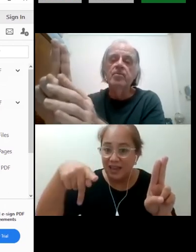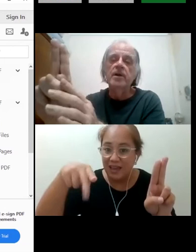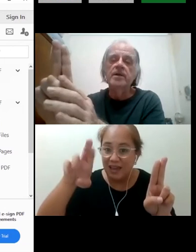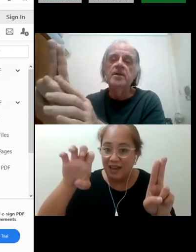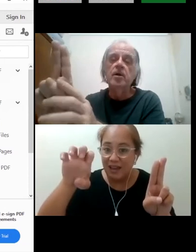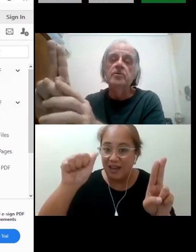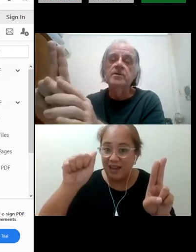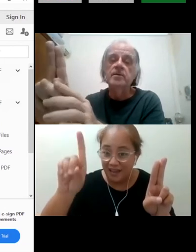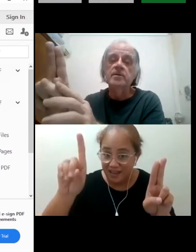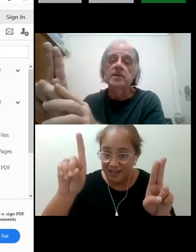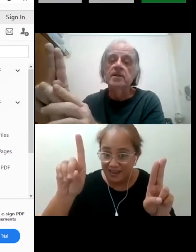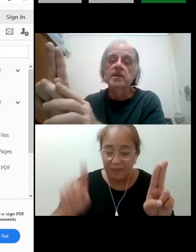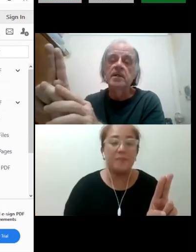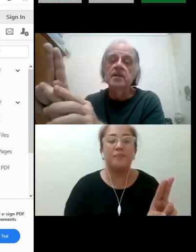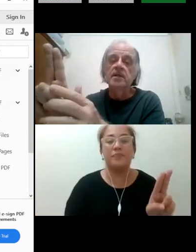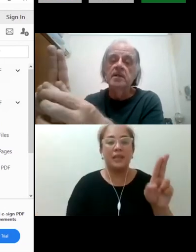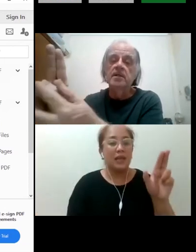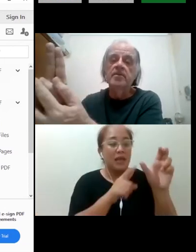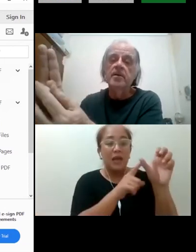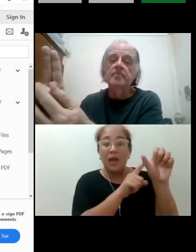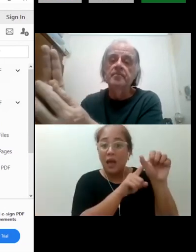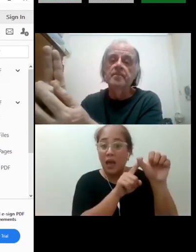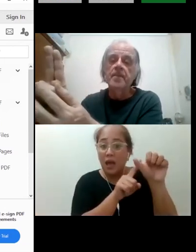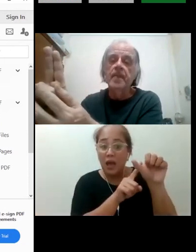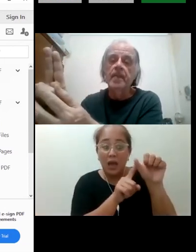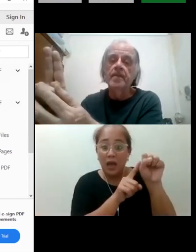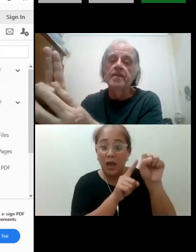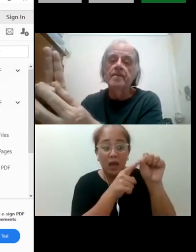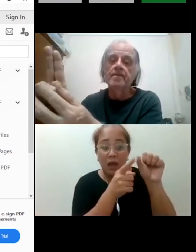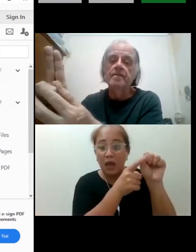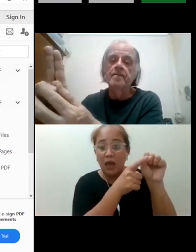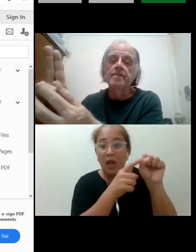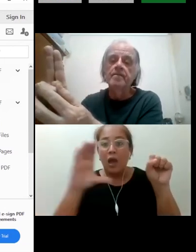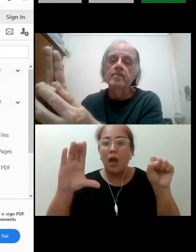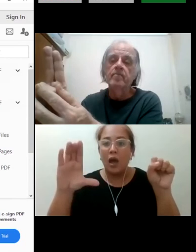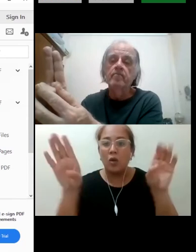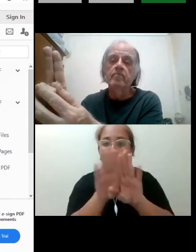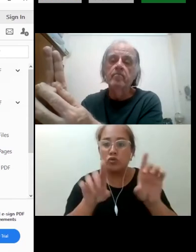and this part is closed, the thumb.